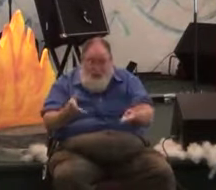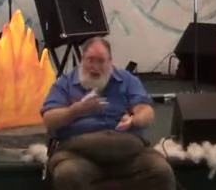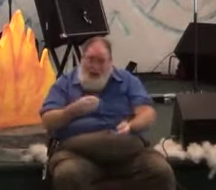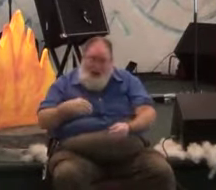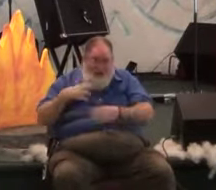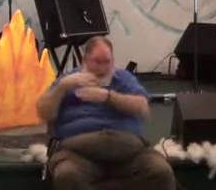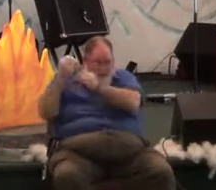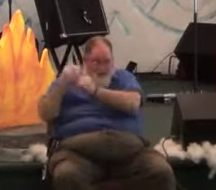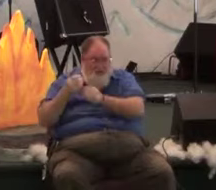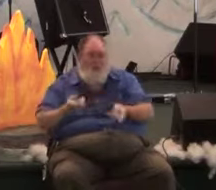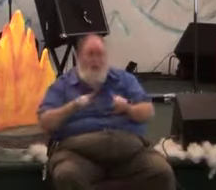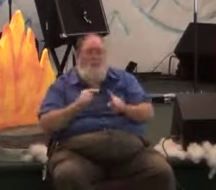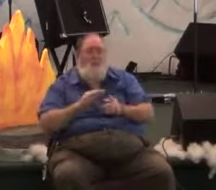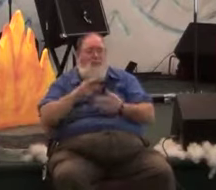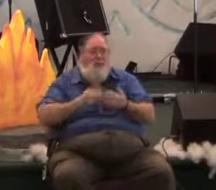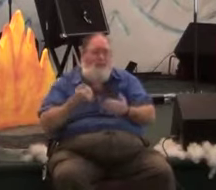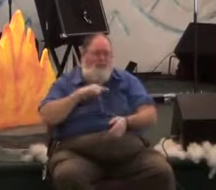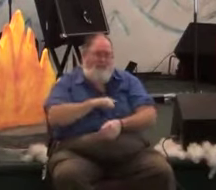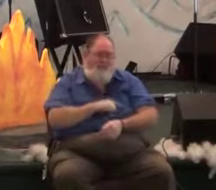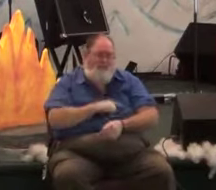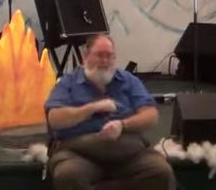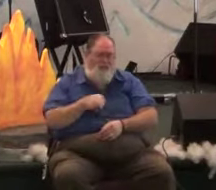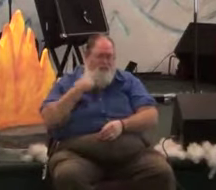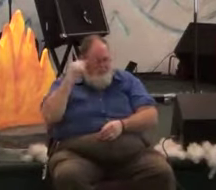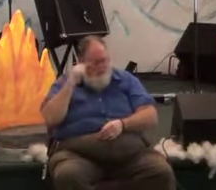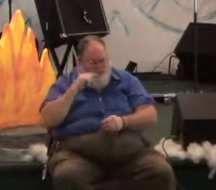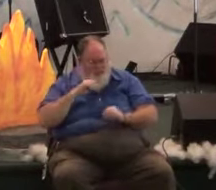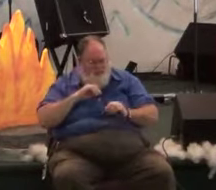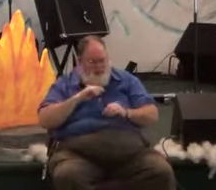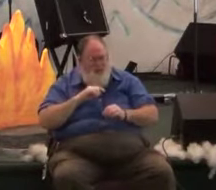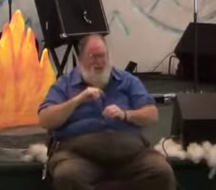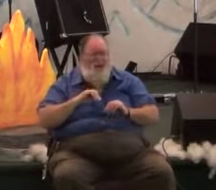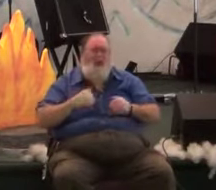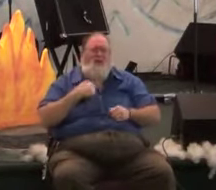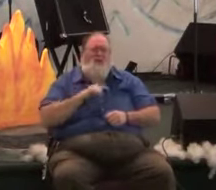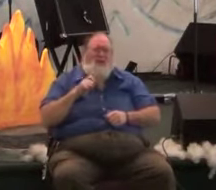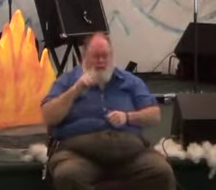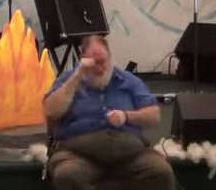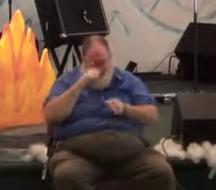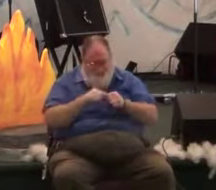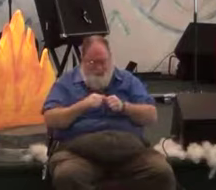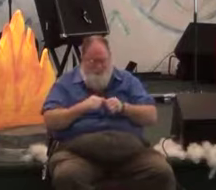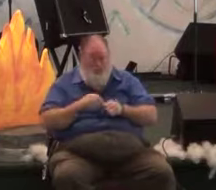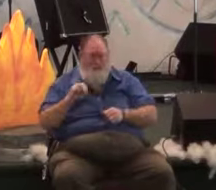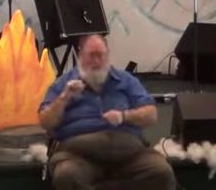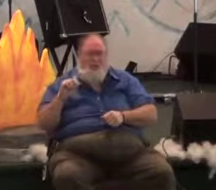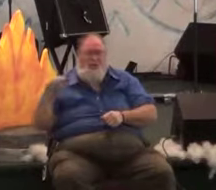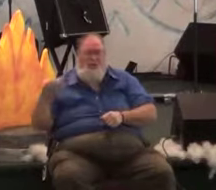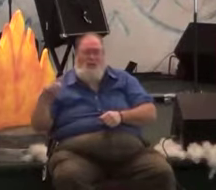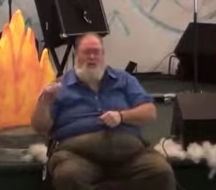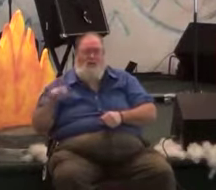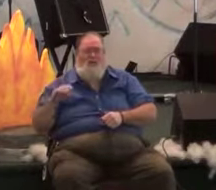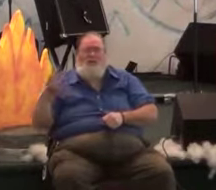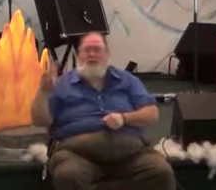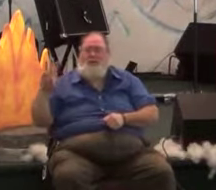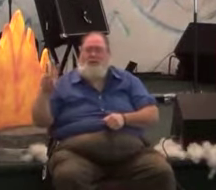happens to all of us. And I was thinking about how we need to remember Matthew 7:18